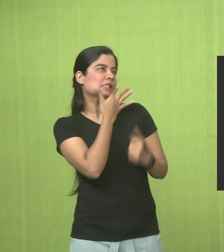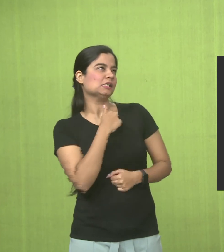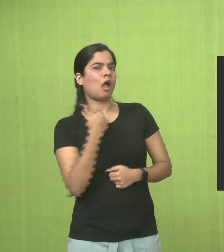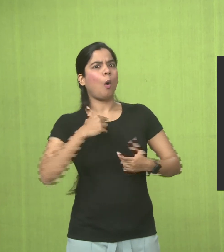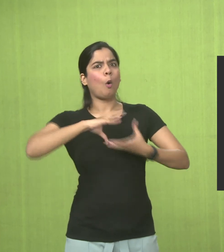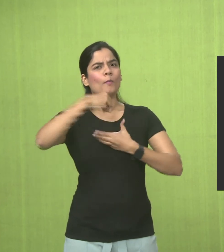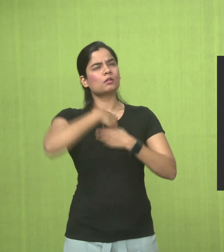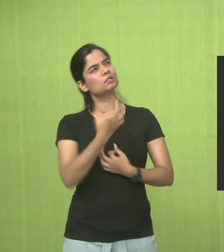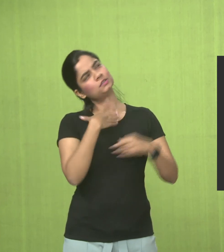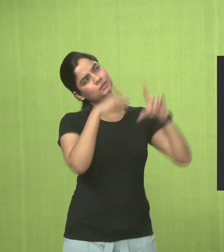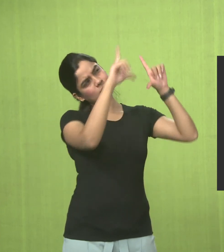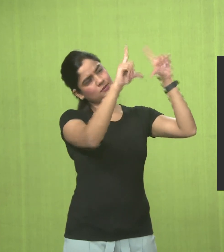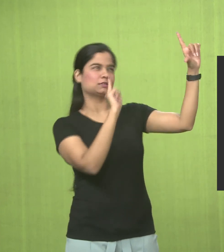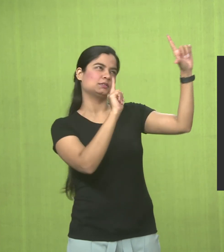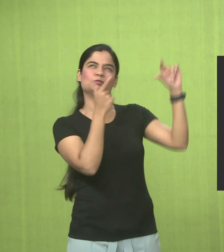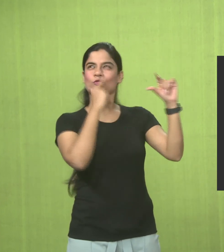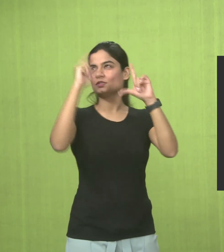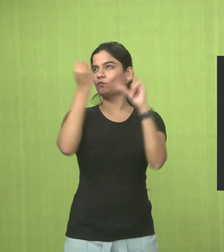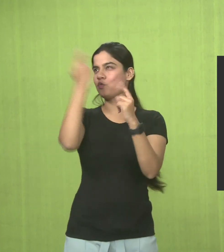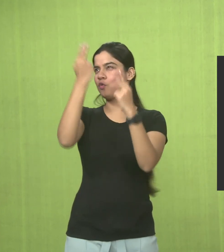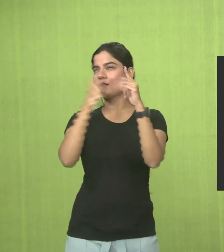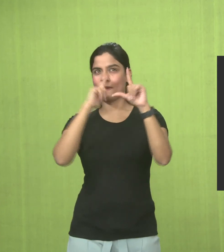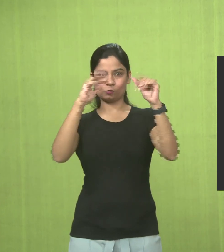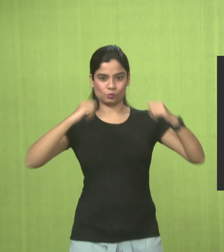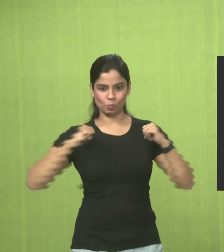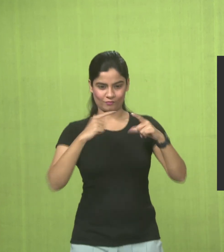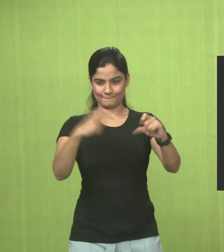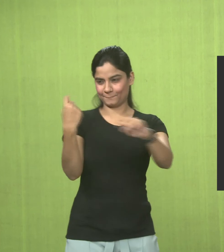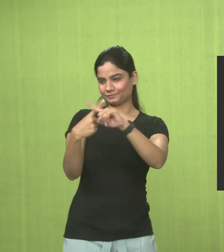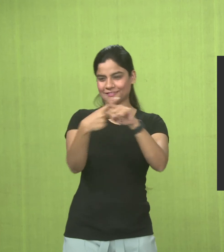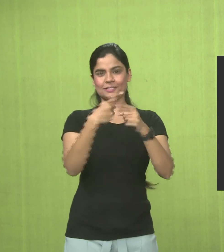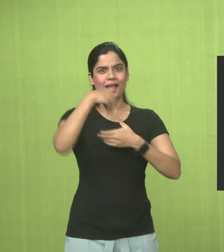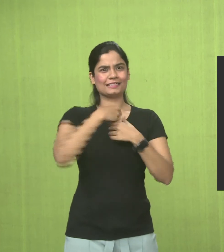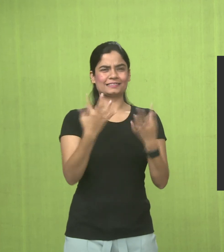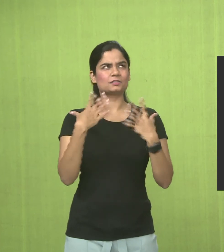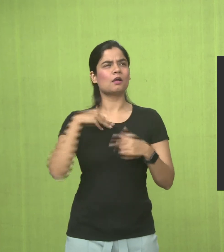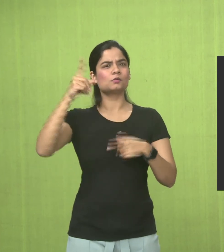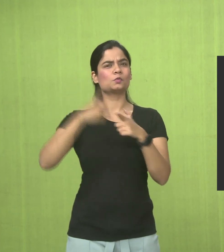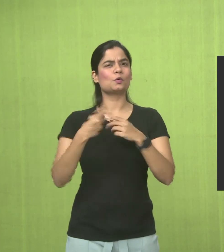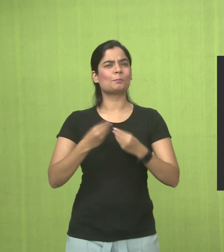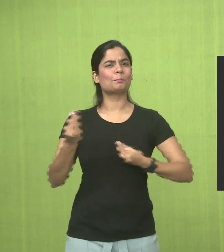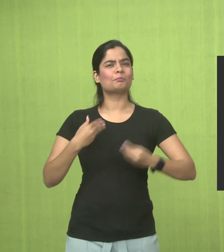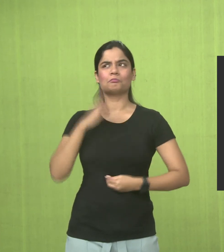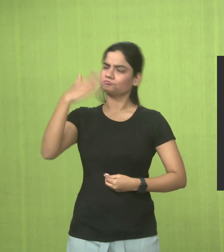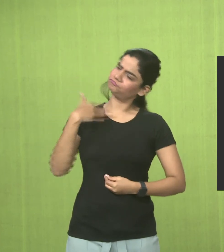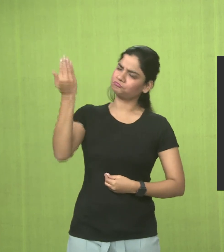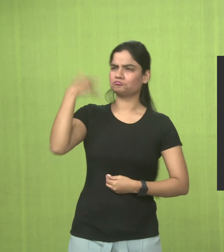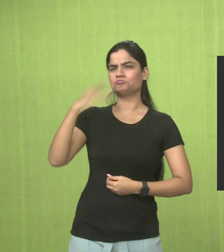Interior designers, furnishing and maintenance. A person can be a showroom assistant,